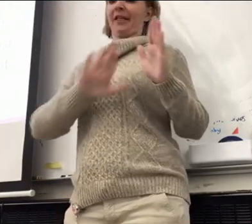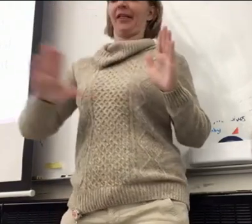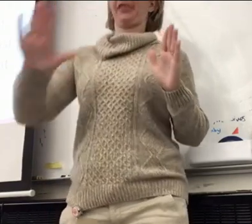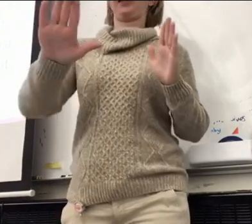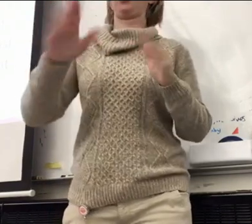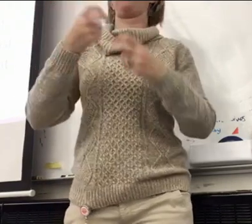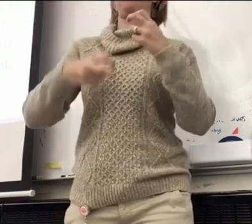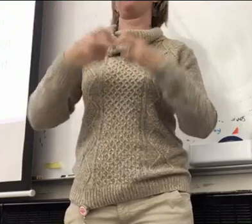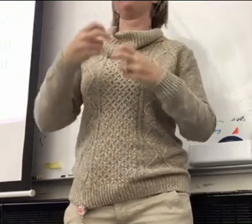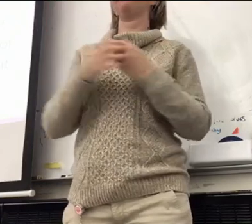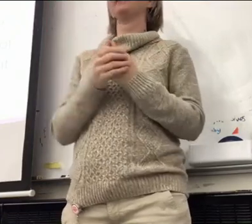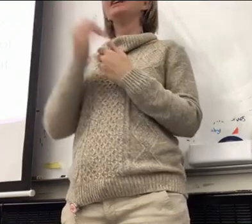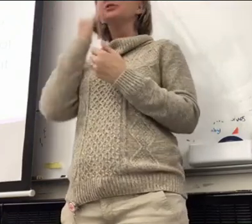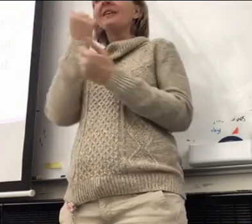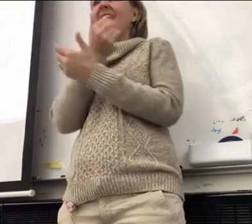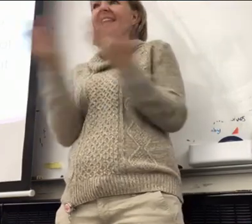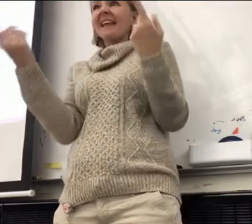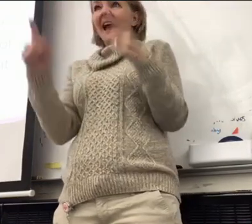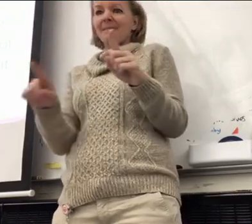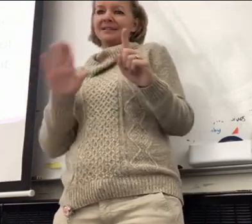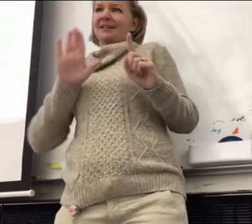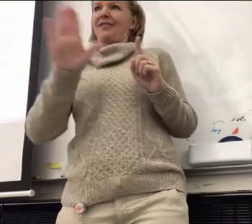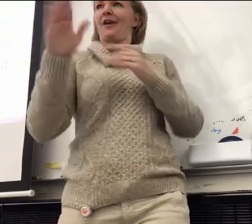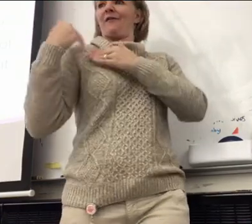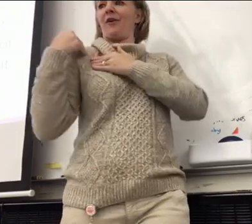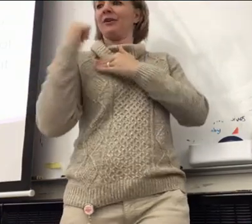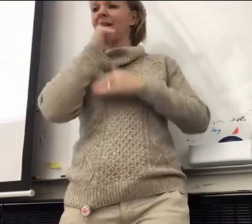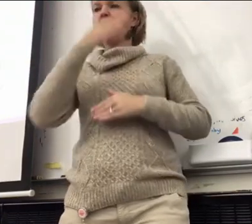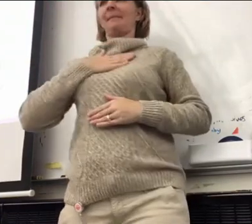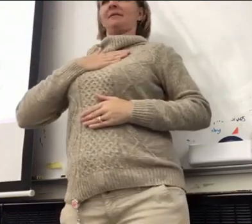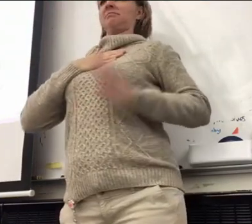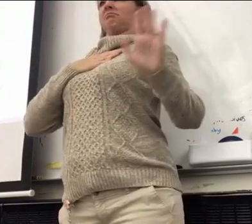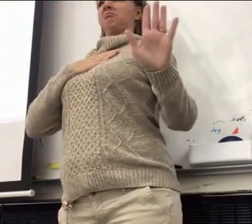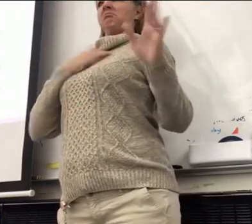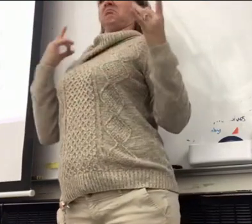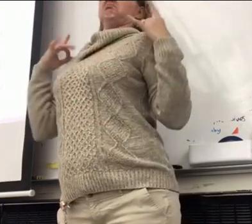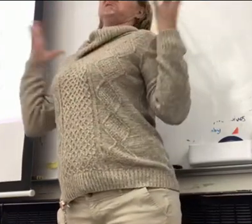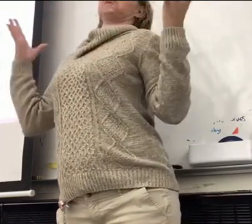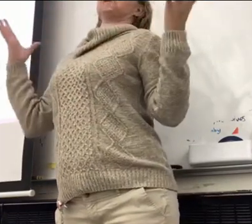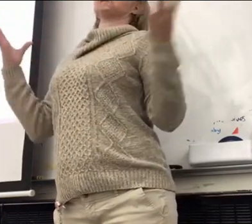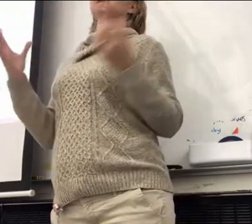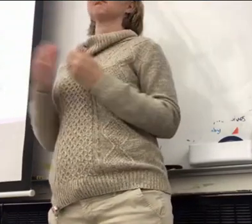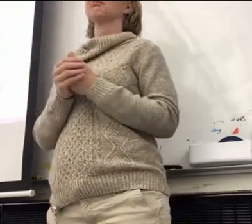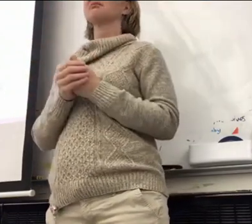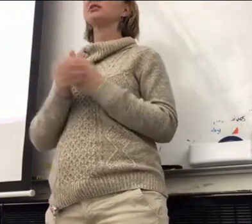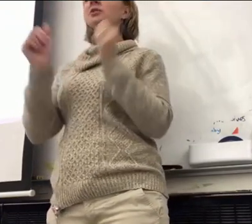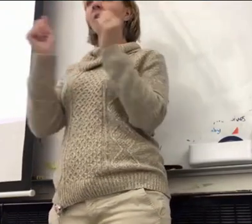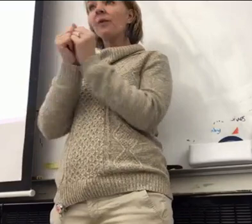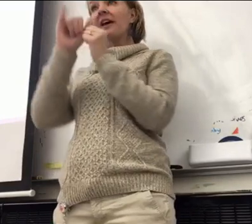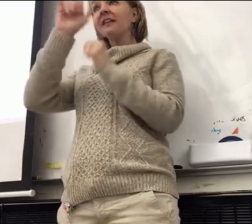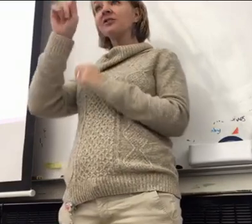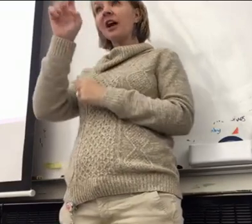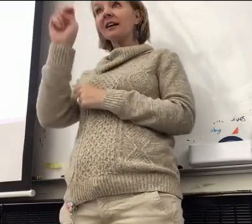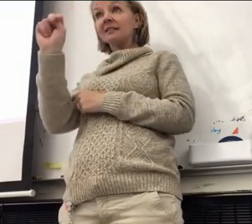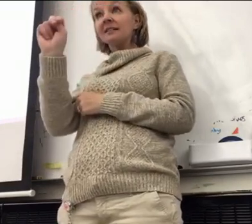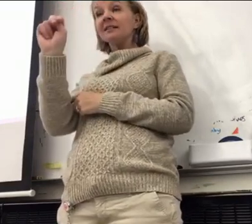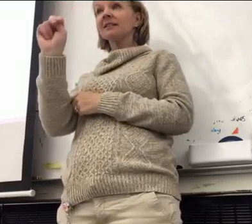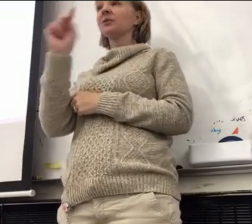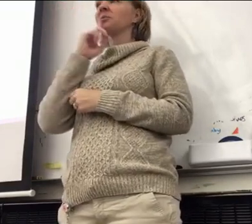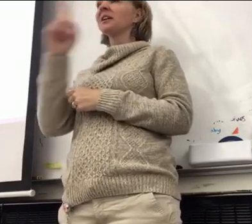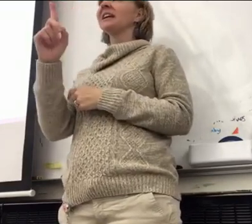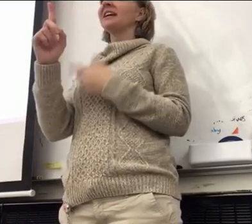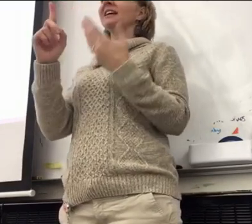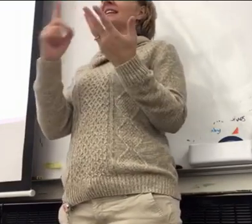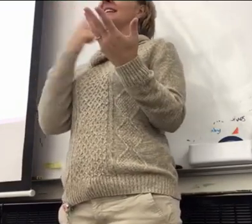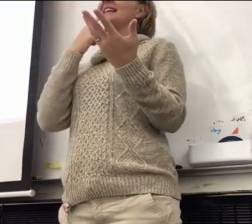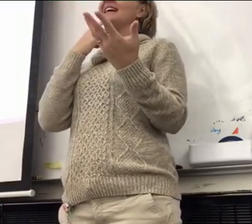If anything bad happens, it's their own fault. It is not on me. Now, with Andrew Jackson, basically, they're